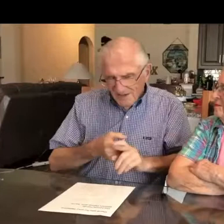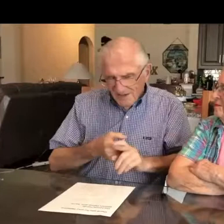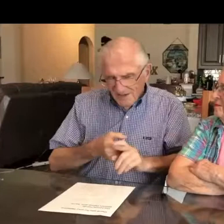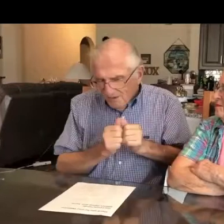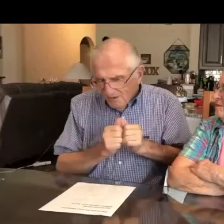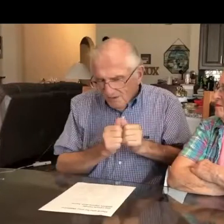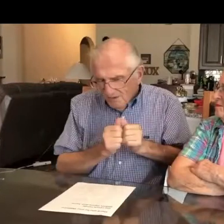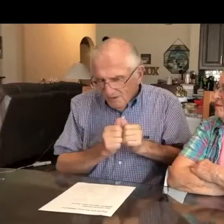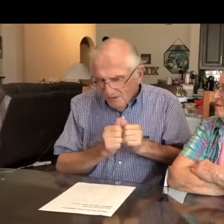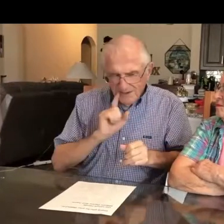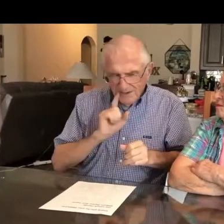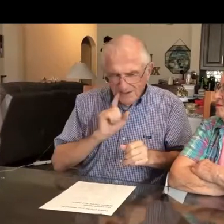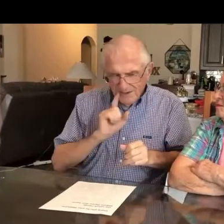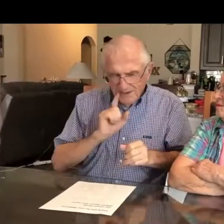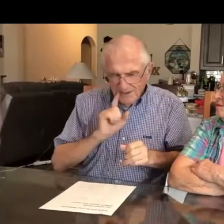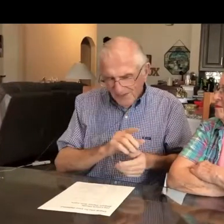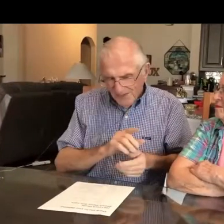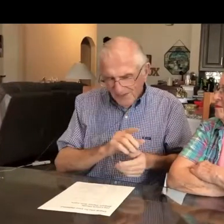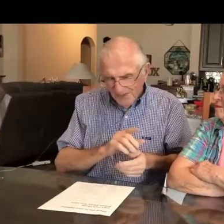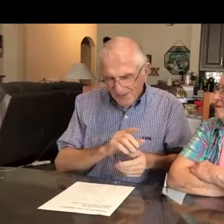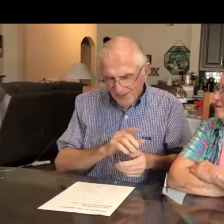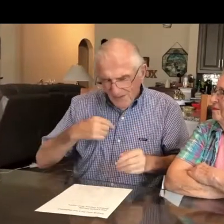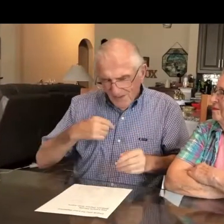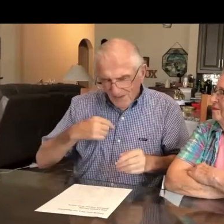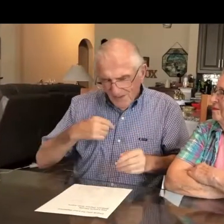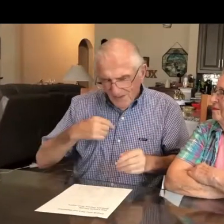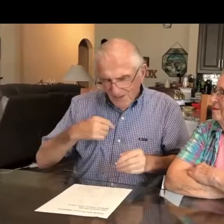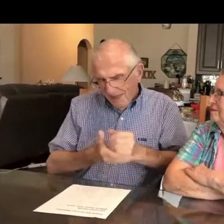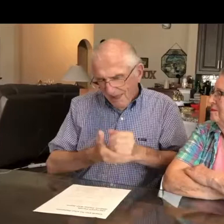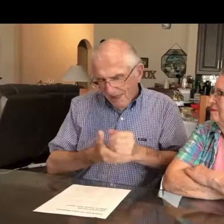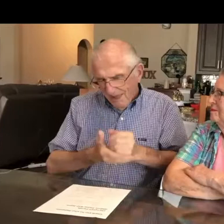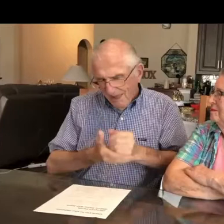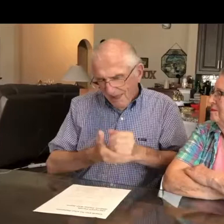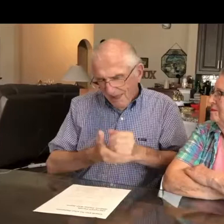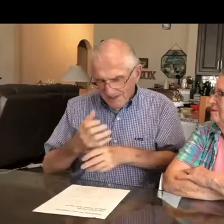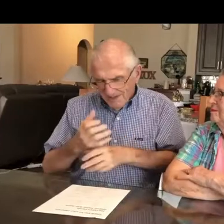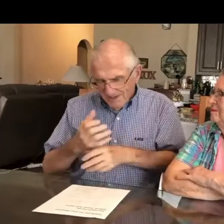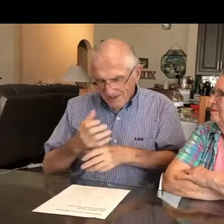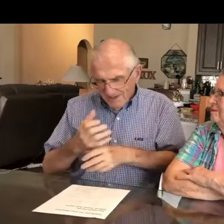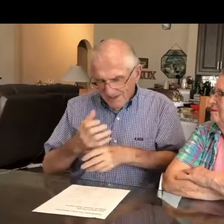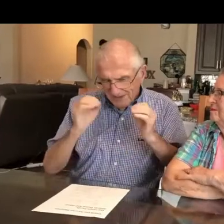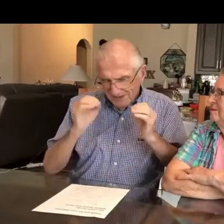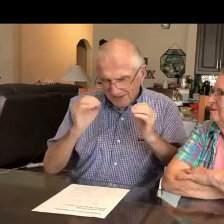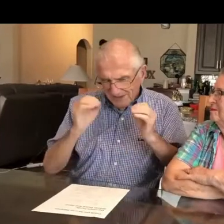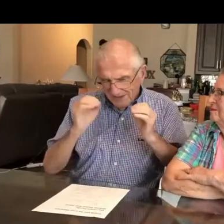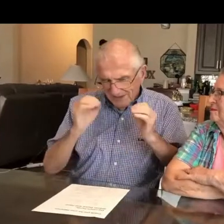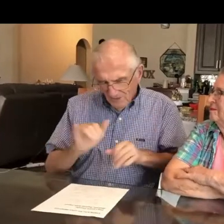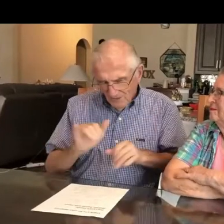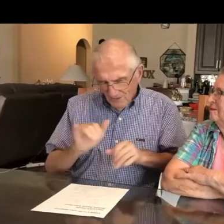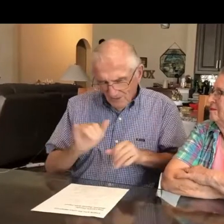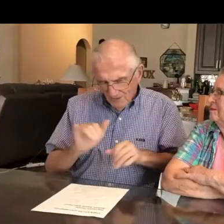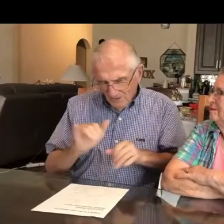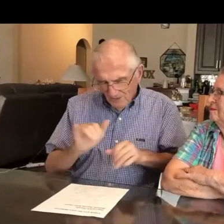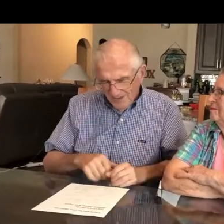And a long-standing friendship. We worked together at the deaf school, where he helped me get the teaching